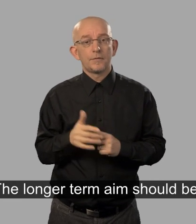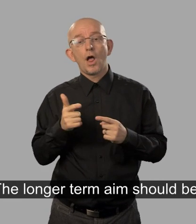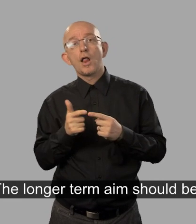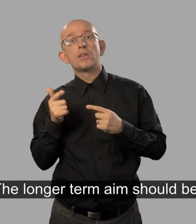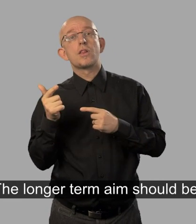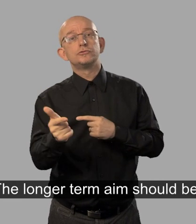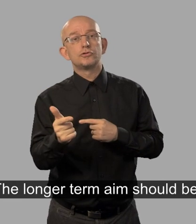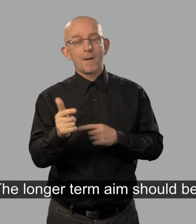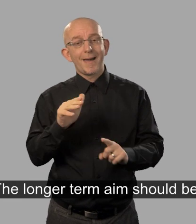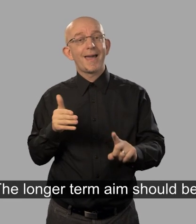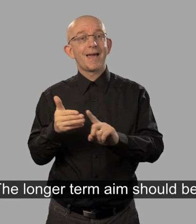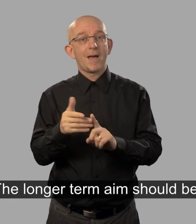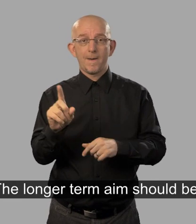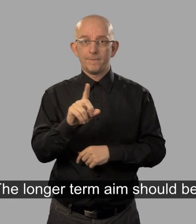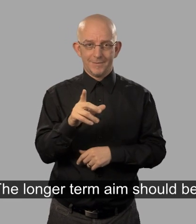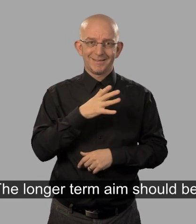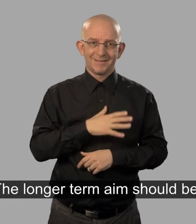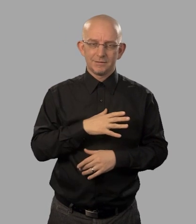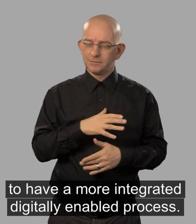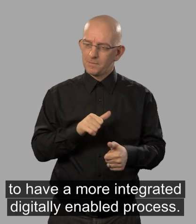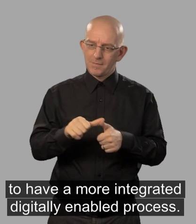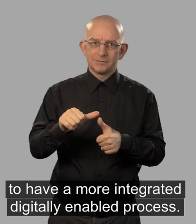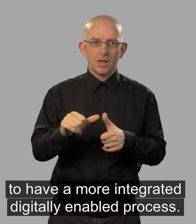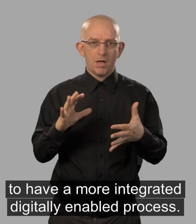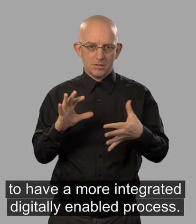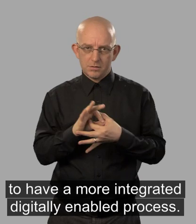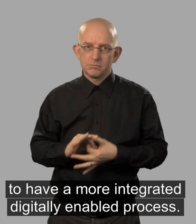have a more integrated, digitally enabled process.